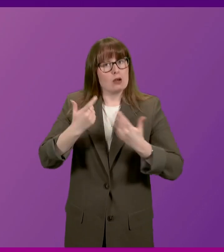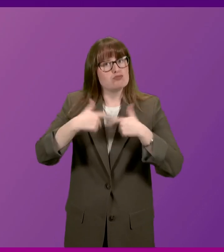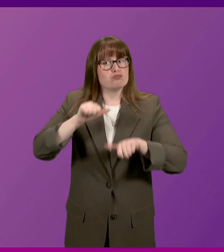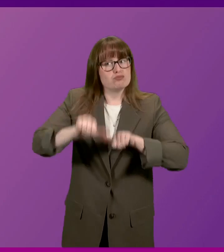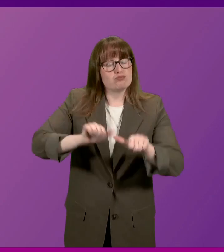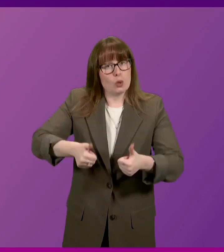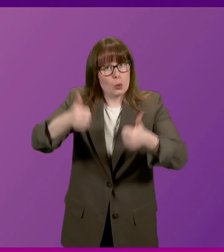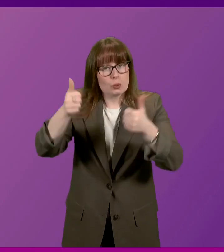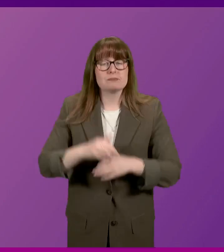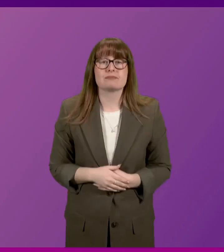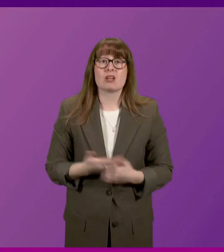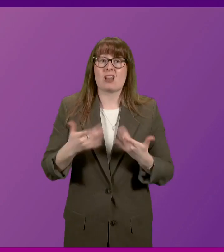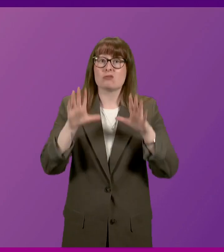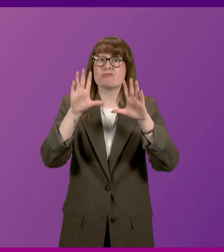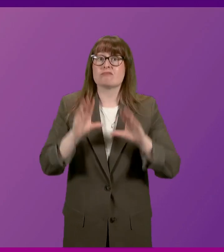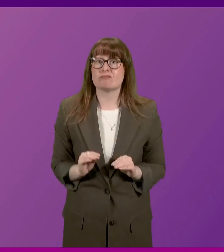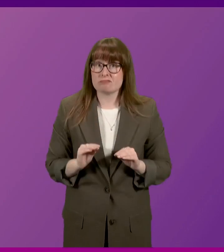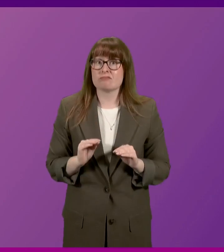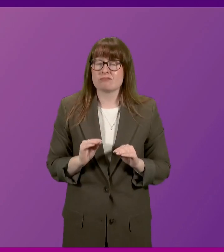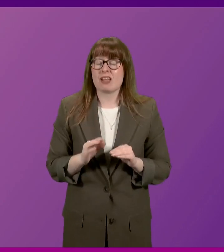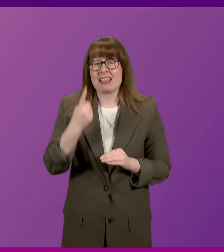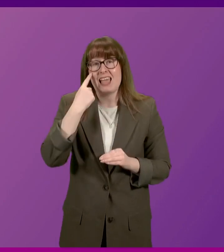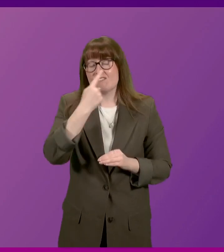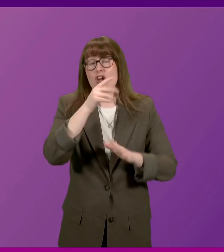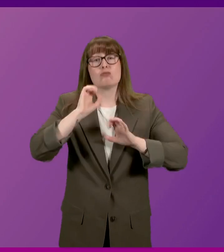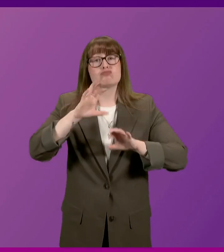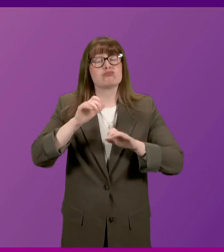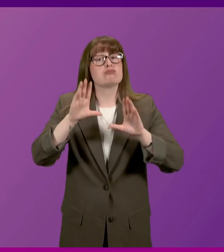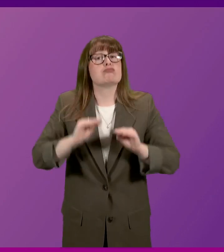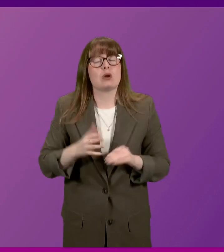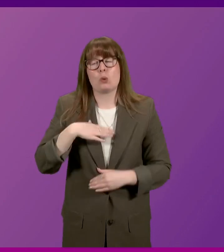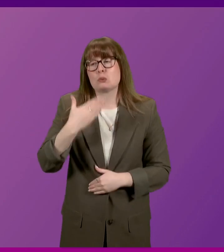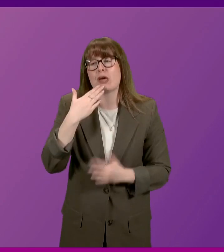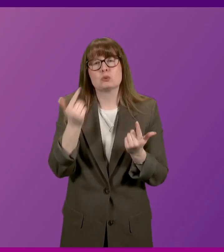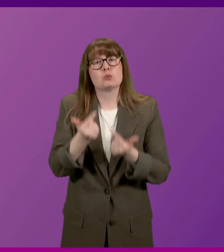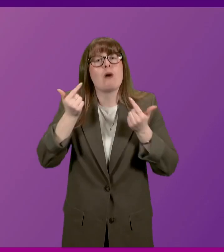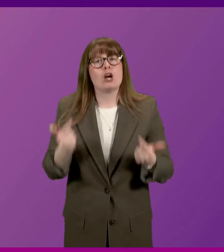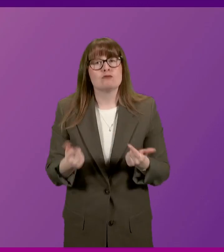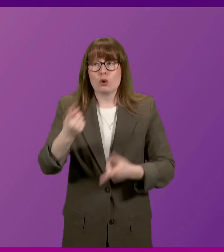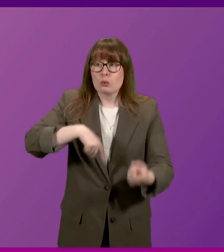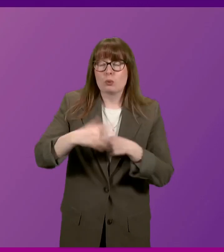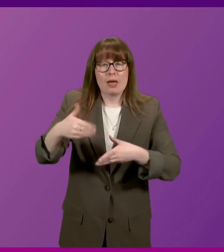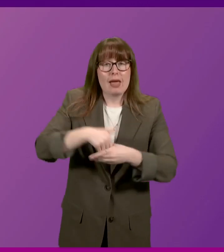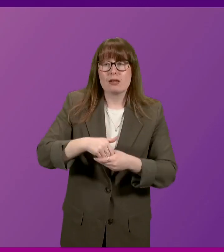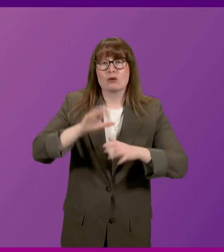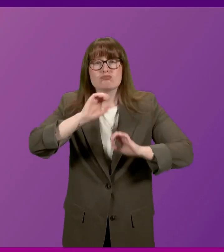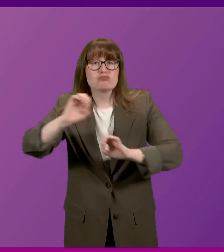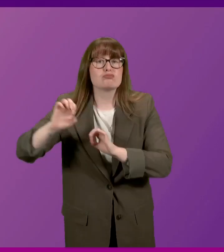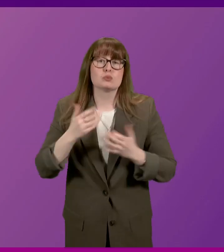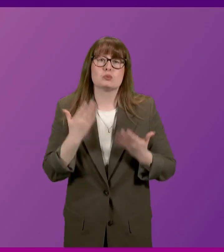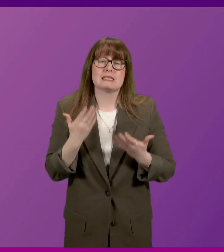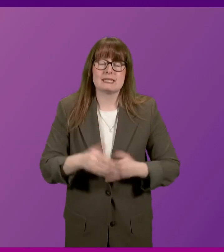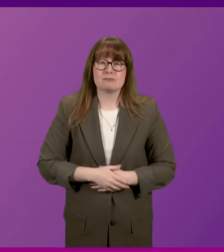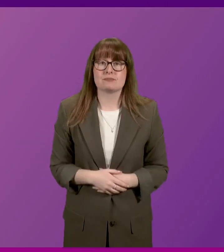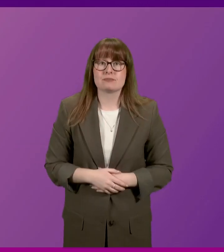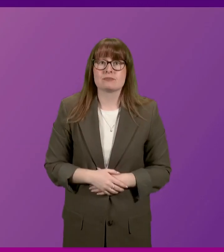So that brings us to an end of this evidence session, and I just want to thank you all so much for joining us this morning. We